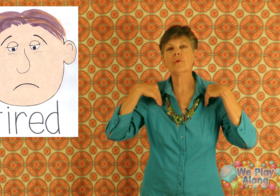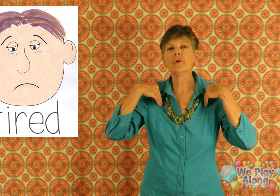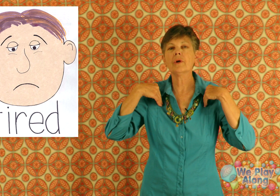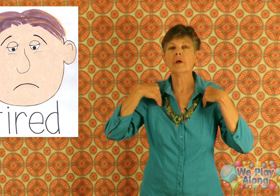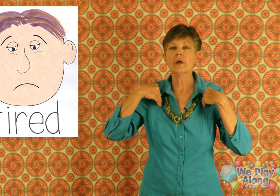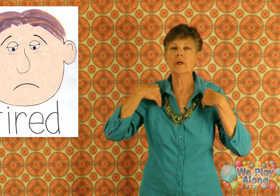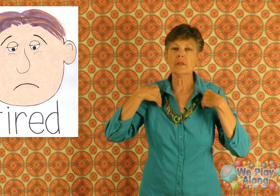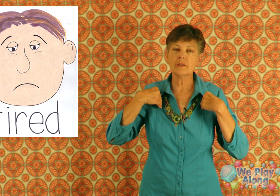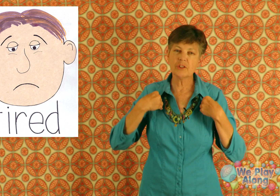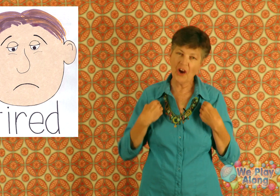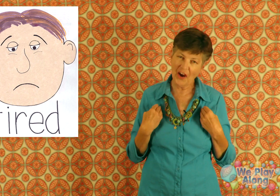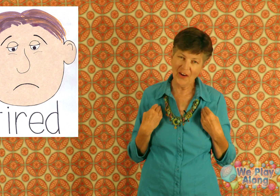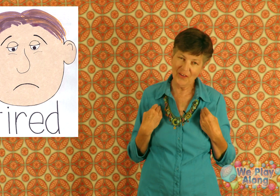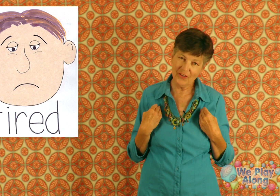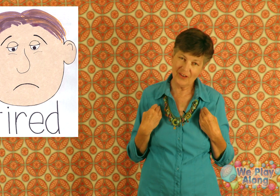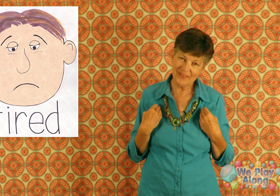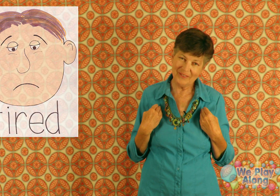word tired.